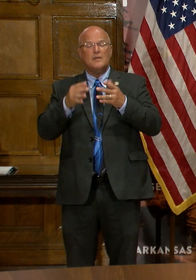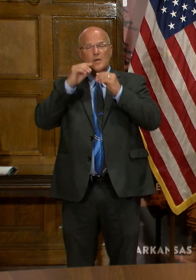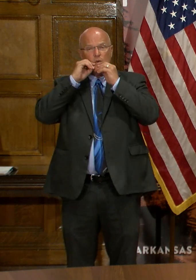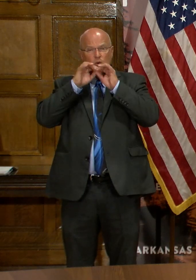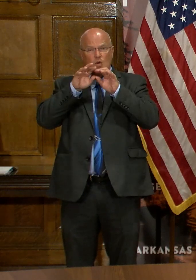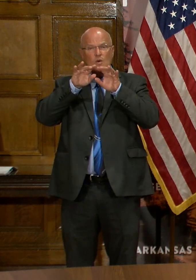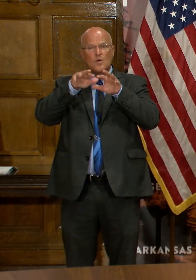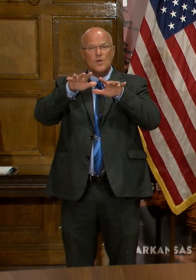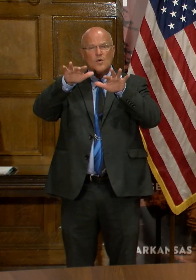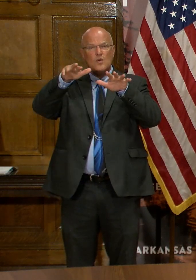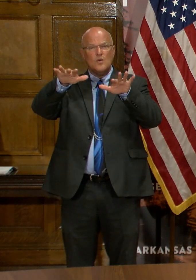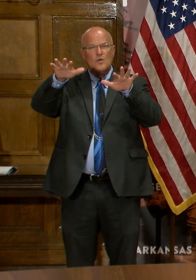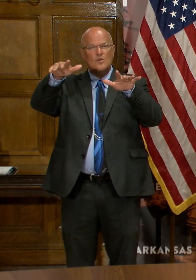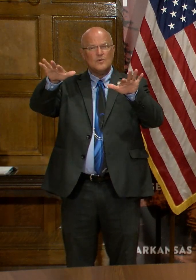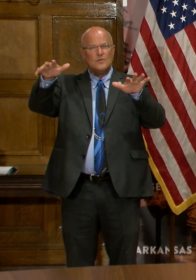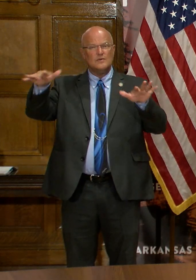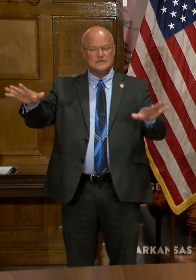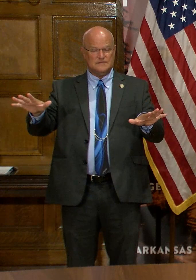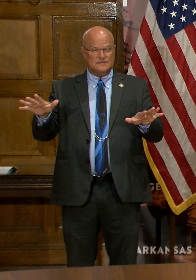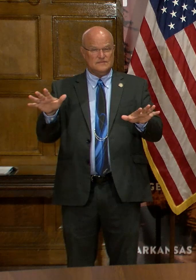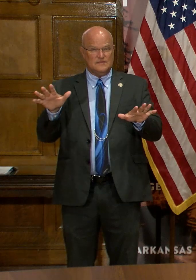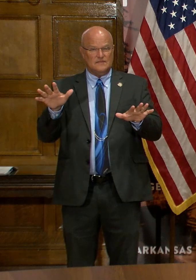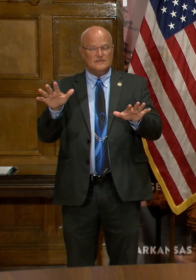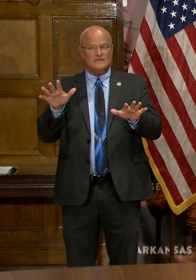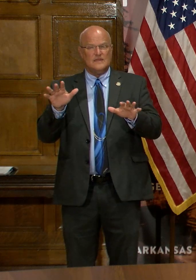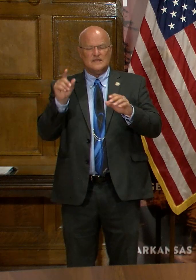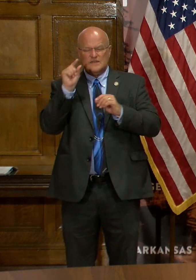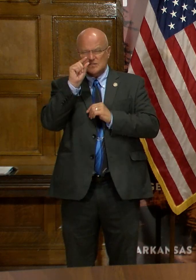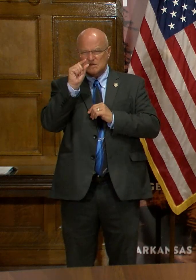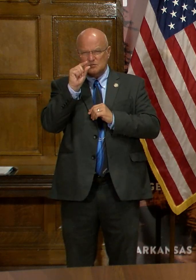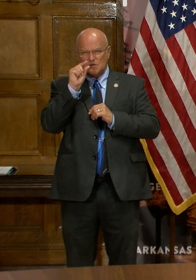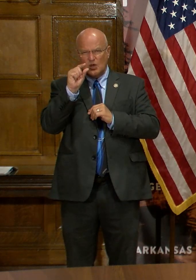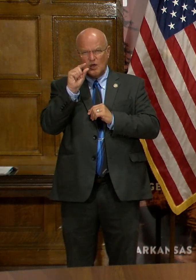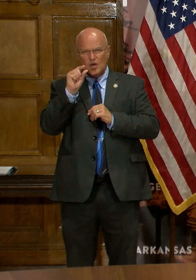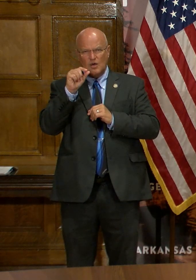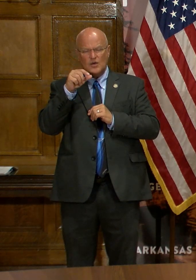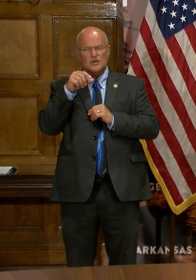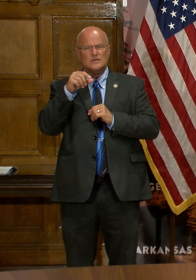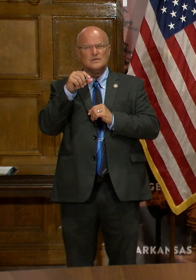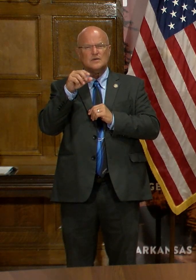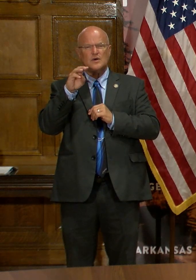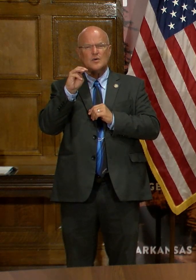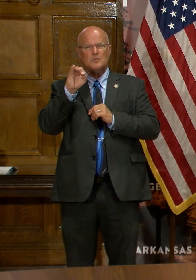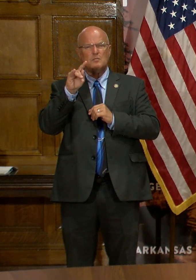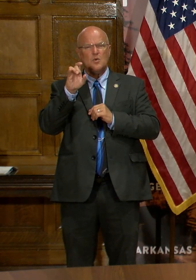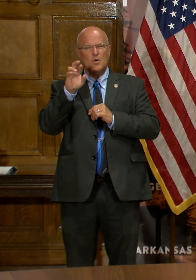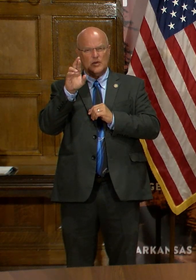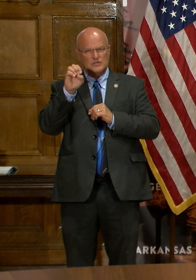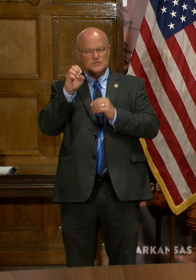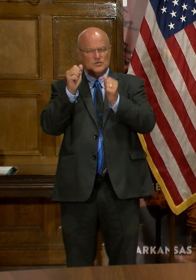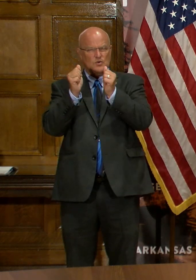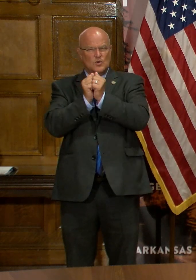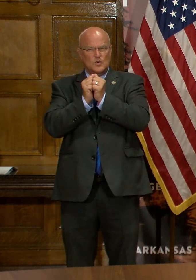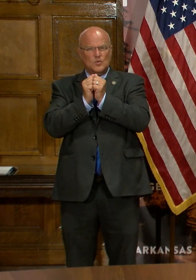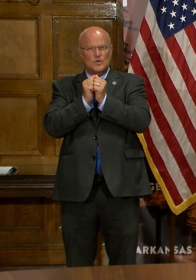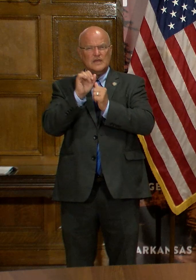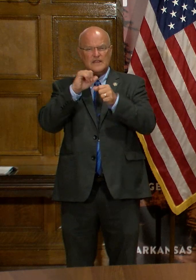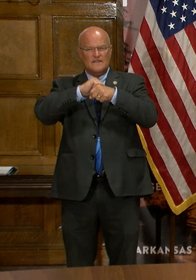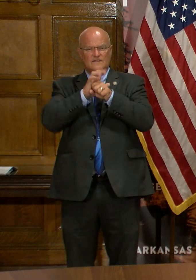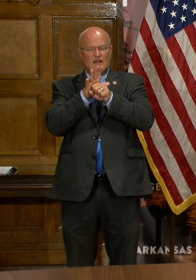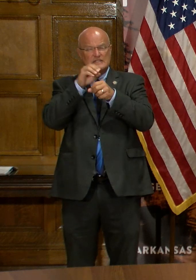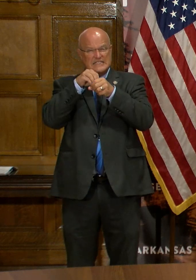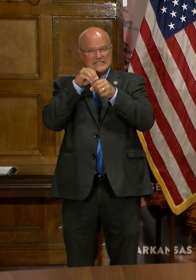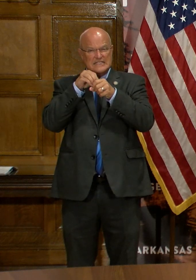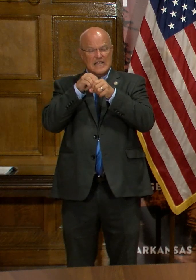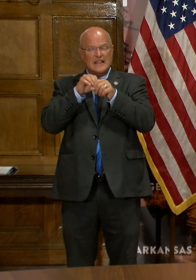some aerosolization of very small particles of moisture with virus in it that